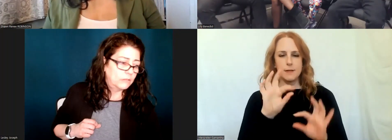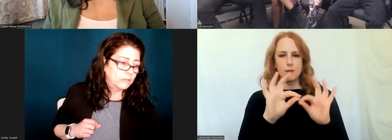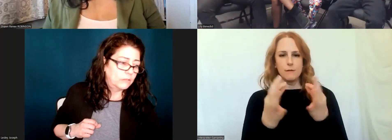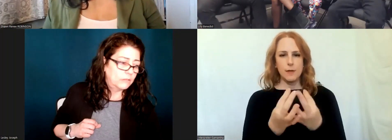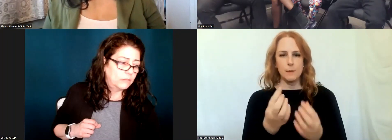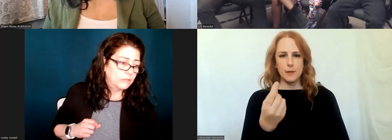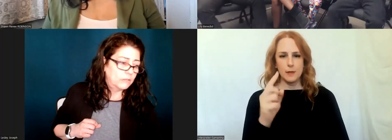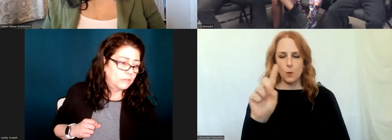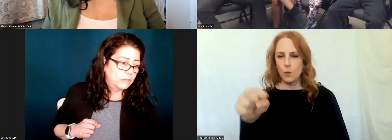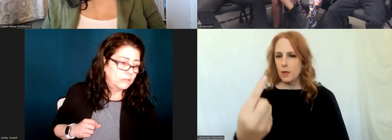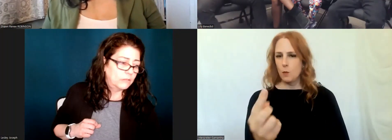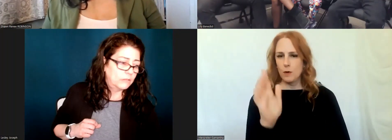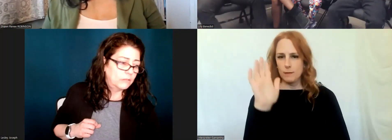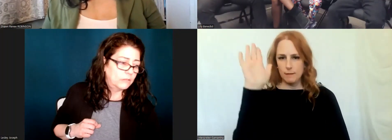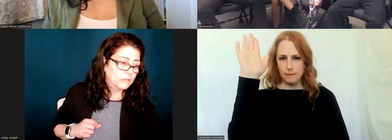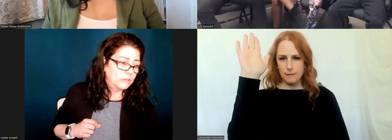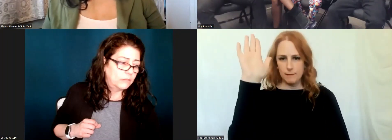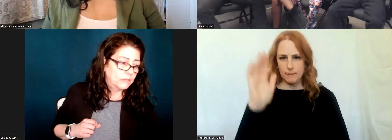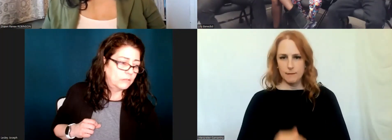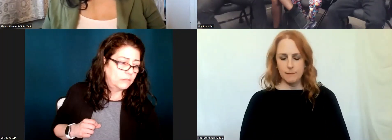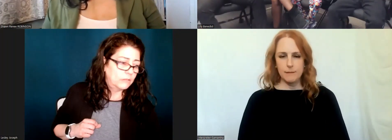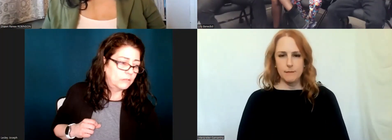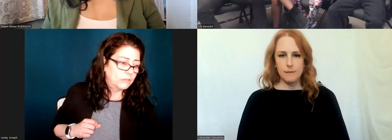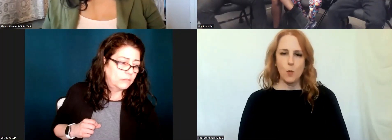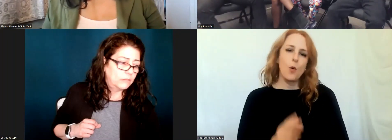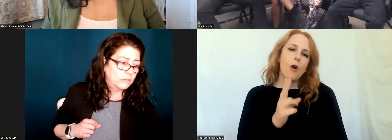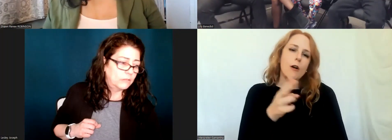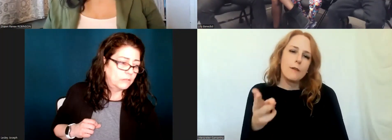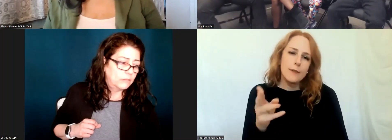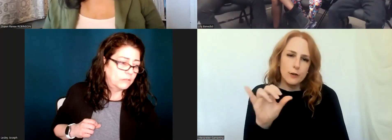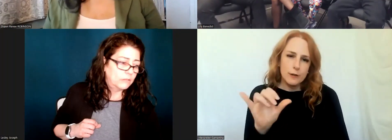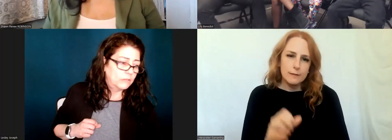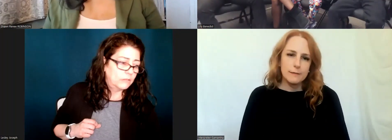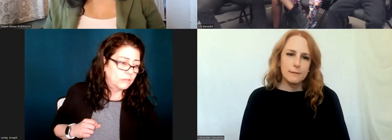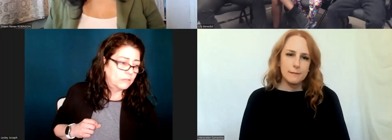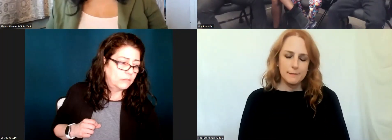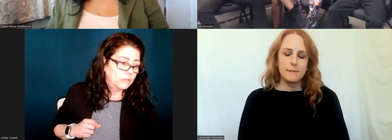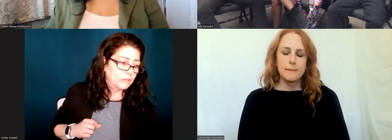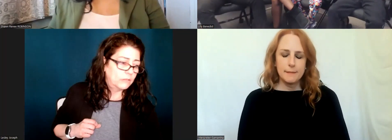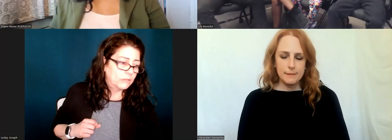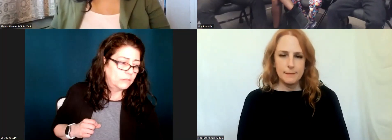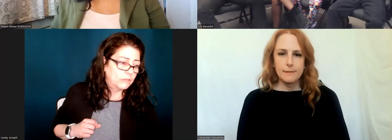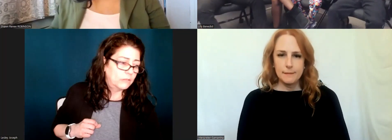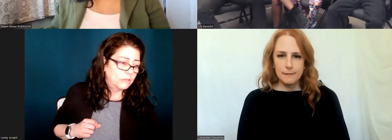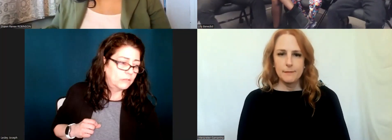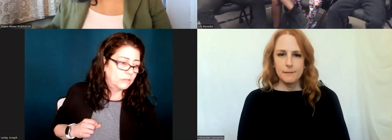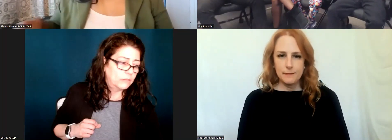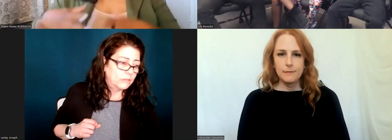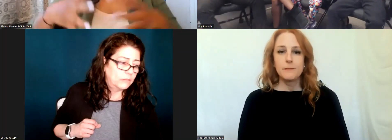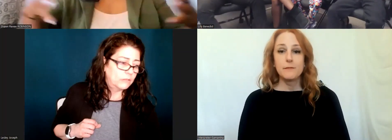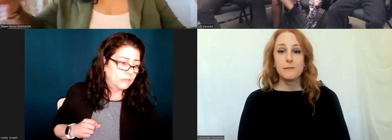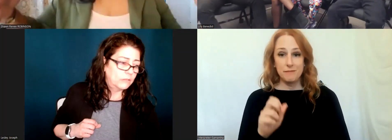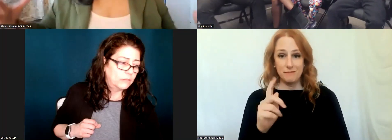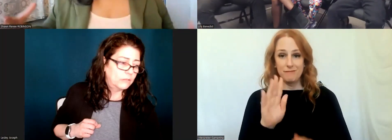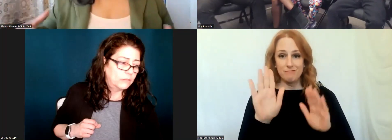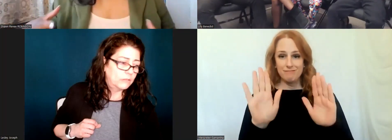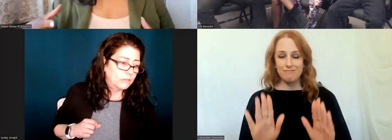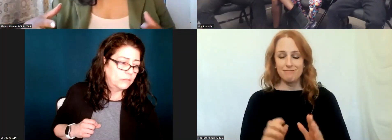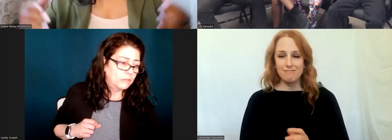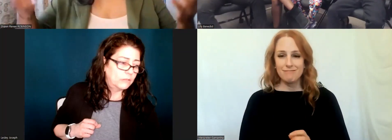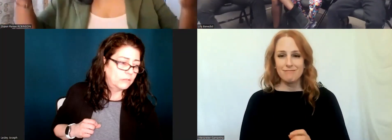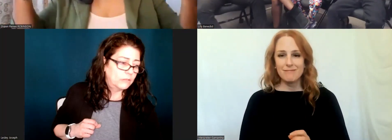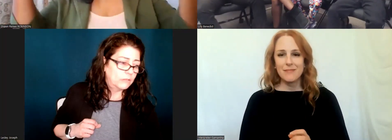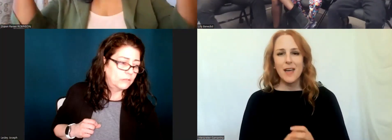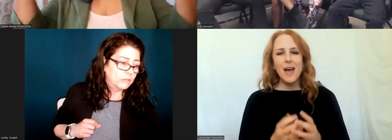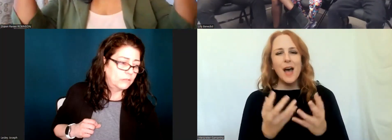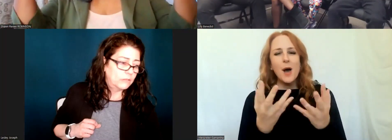hearing? Okay. Great. So I wanted to